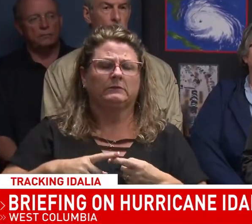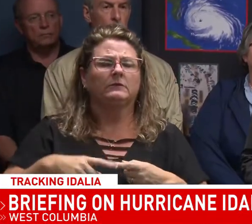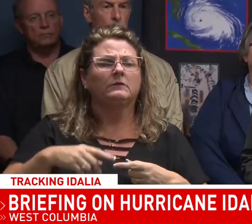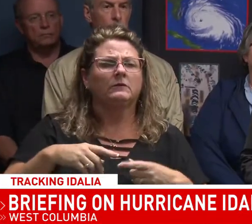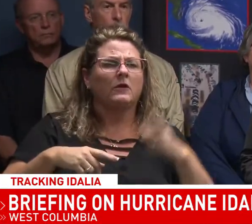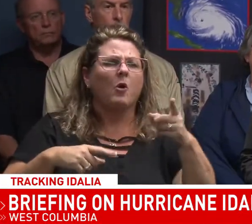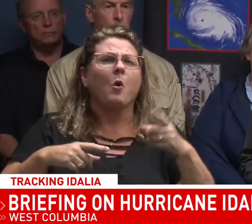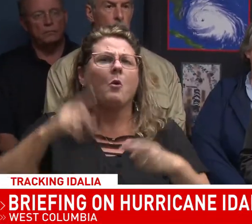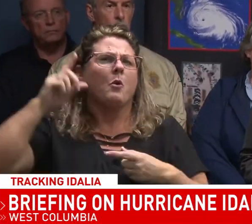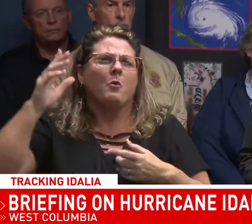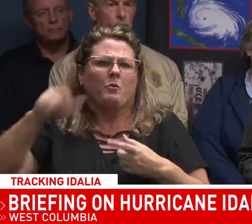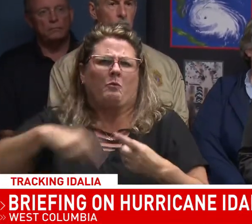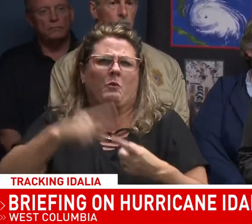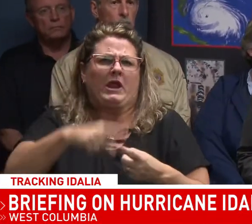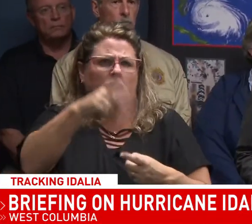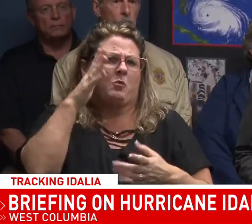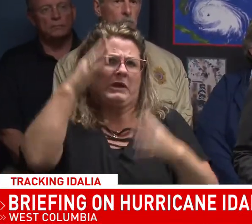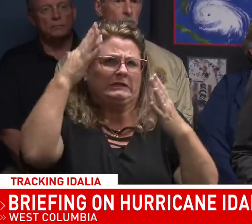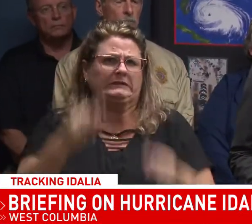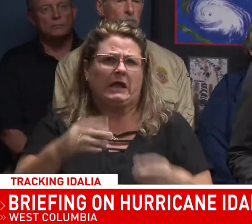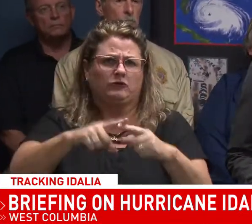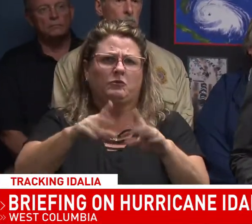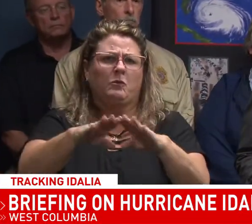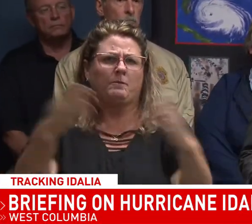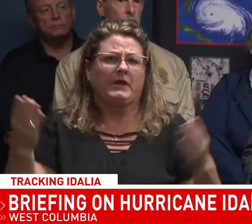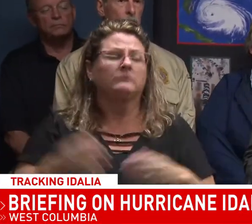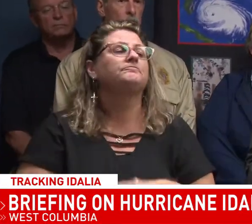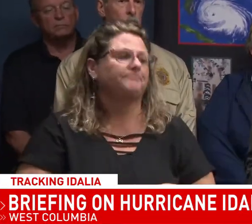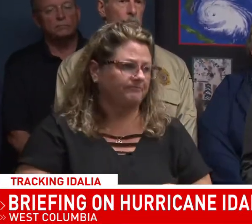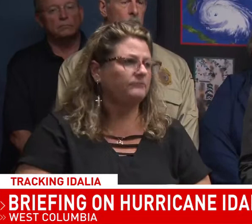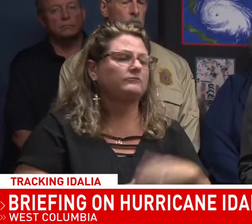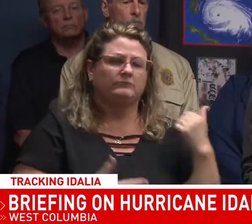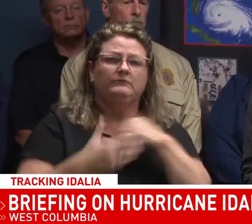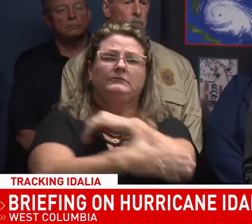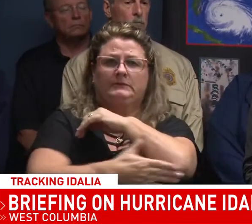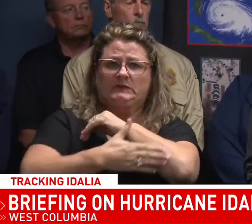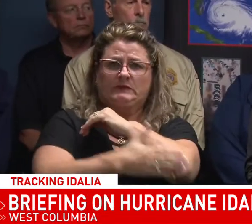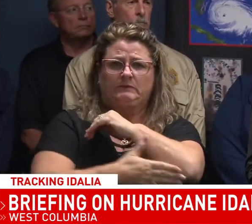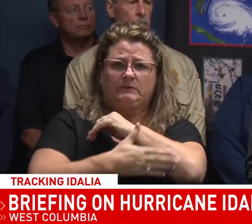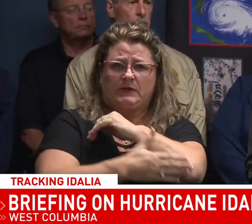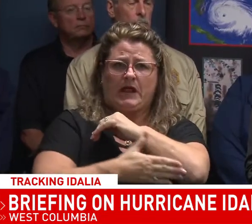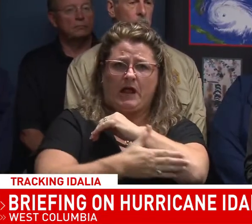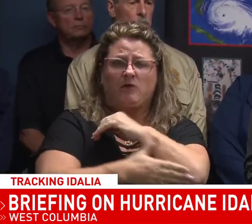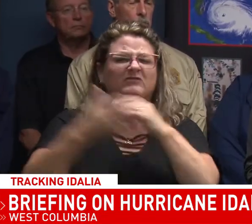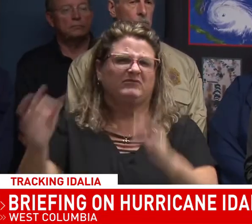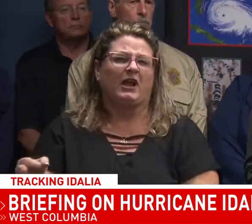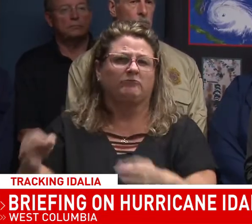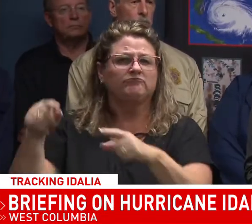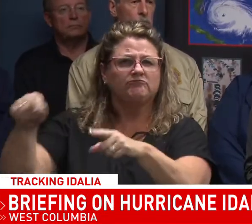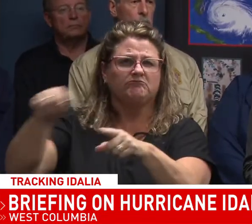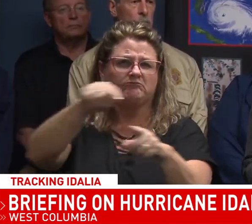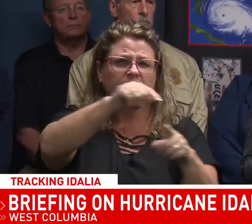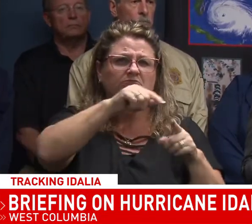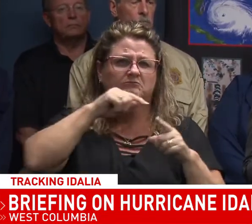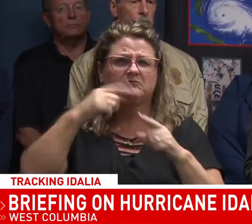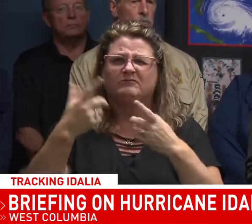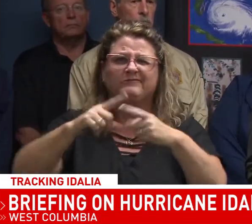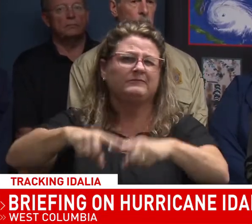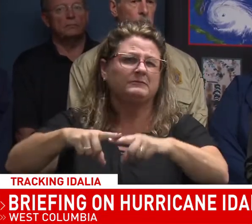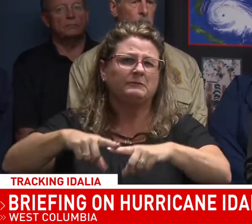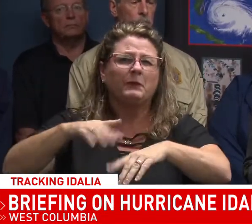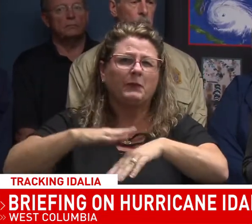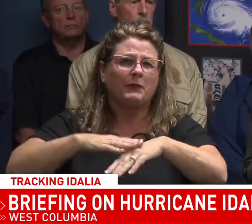question? What warrants when you decide if you're going to open another shelter? Yeah, so the county will make a decision just dependent